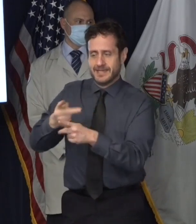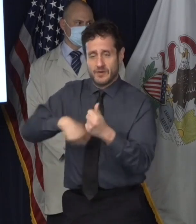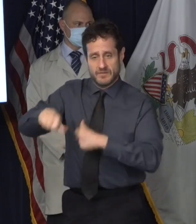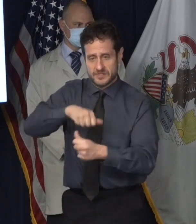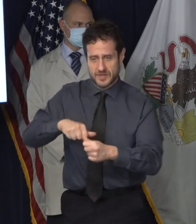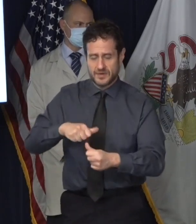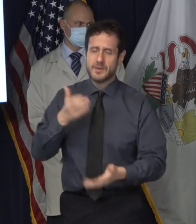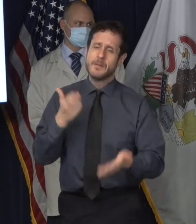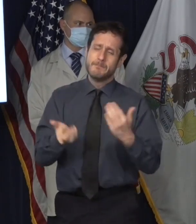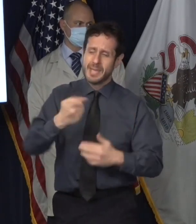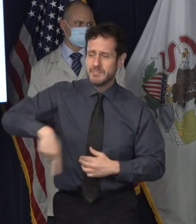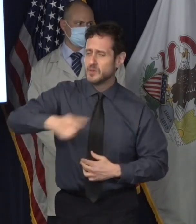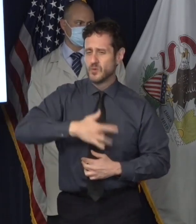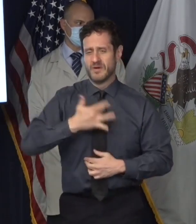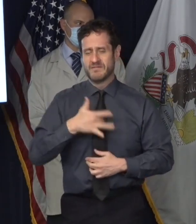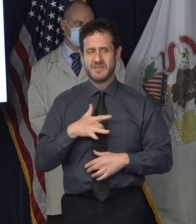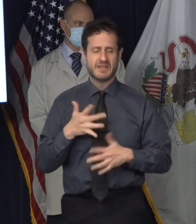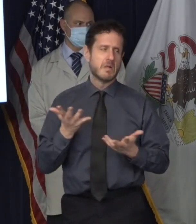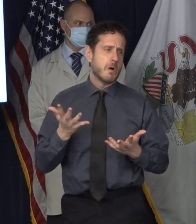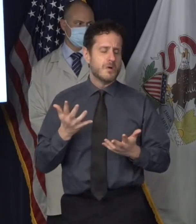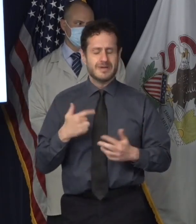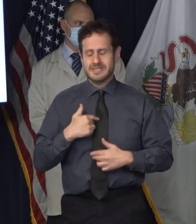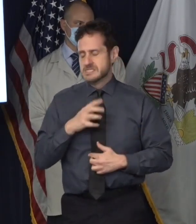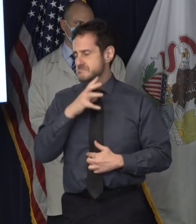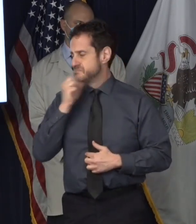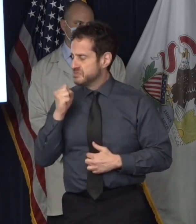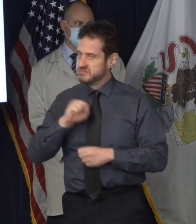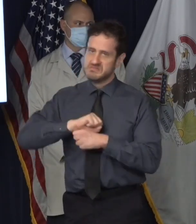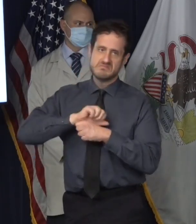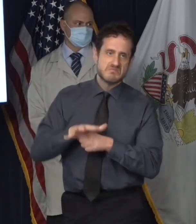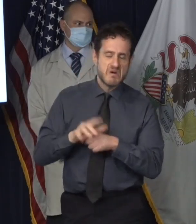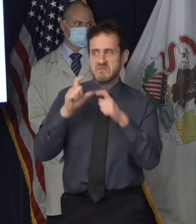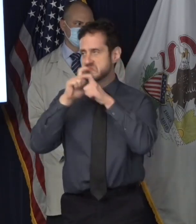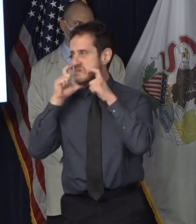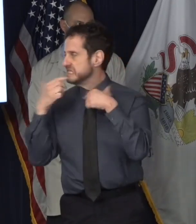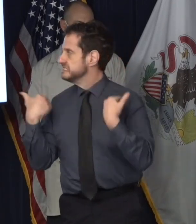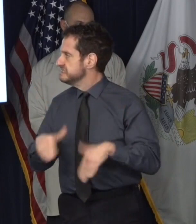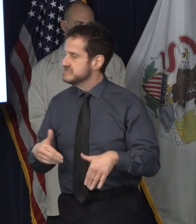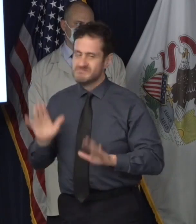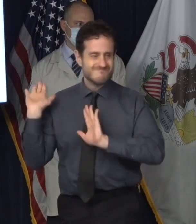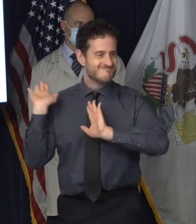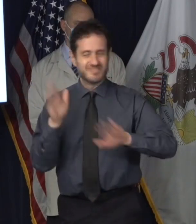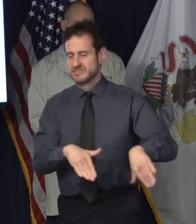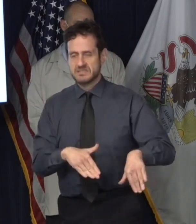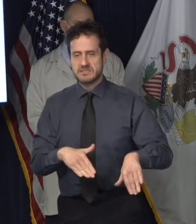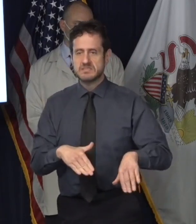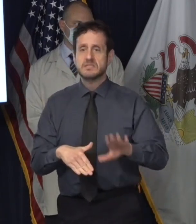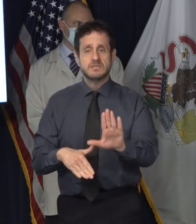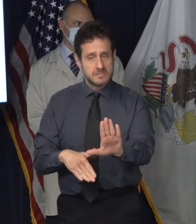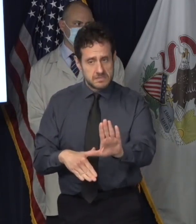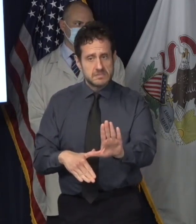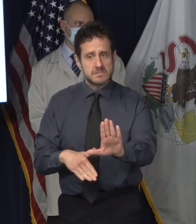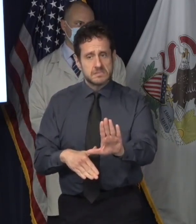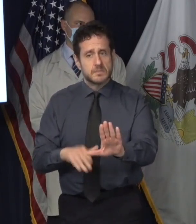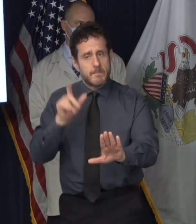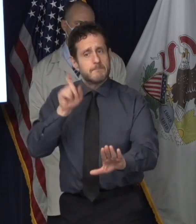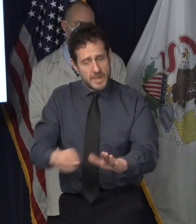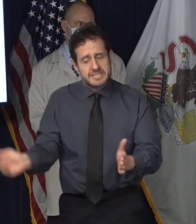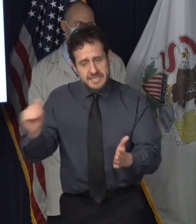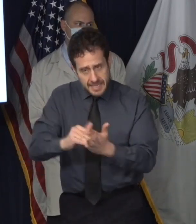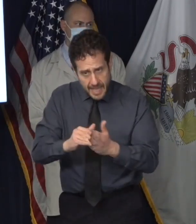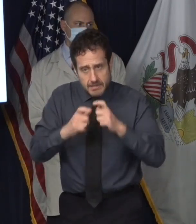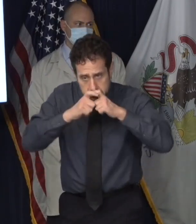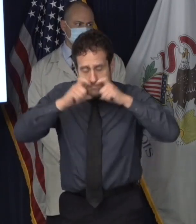tired and you've let your guard down, now is the time to pick it back up. Mask up, wash